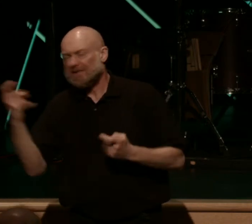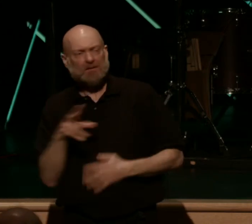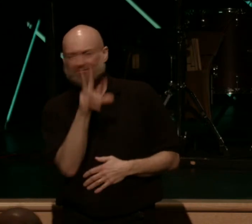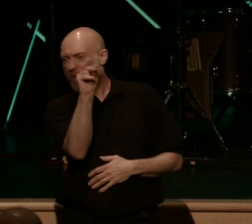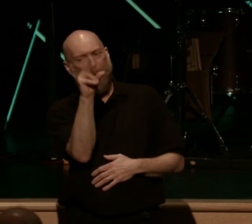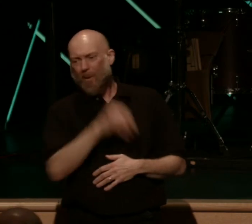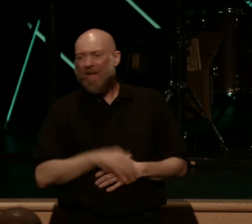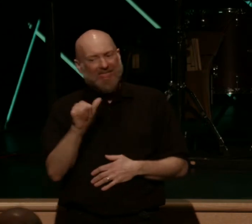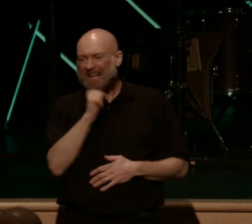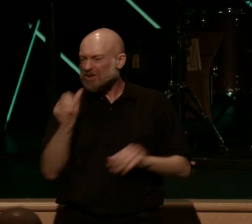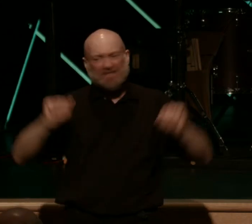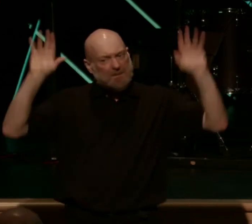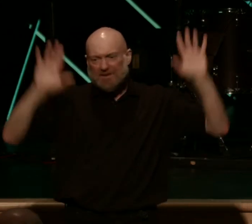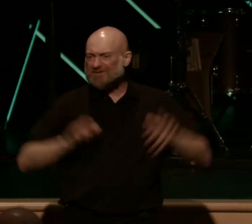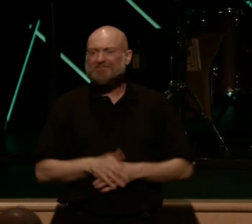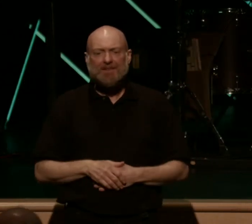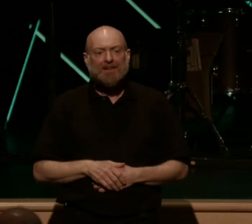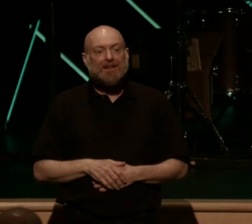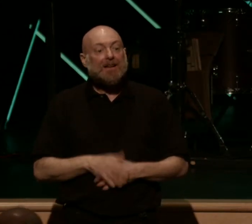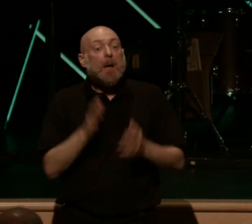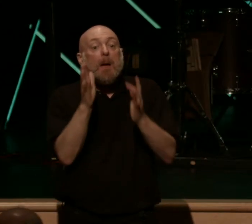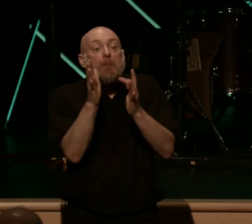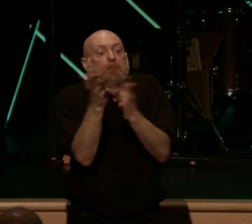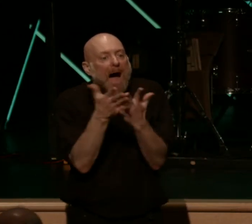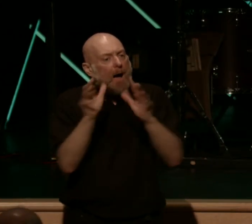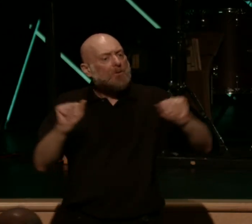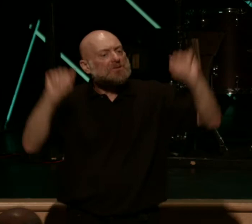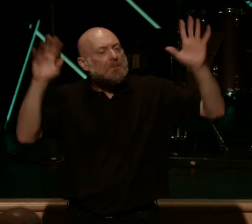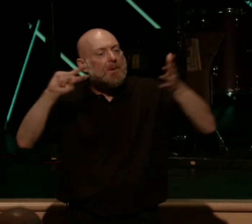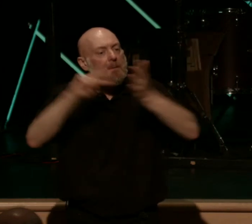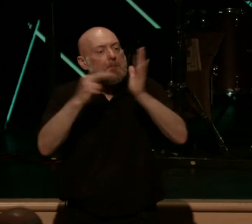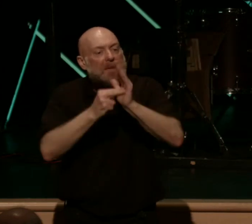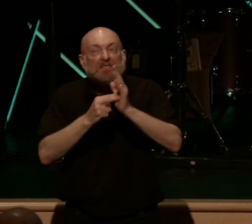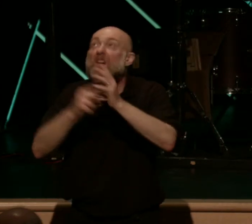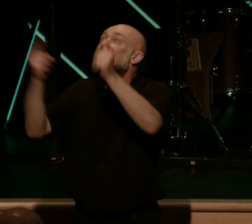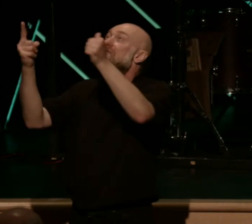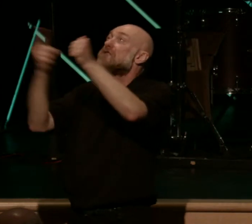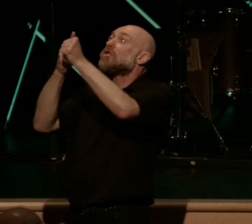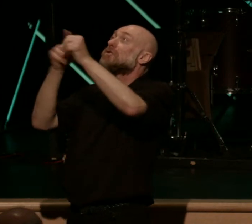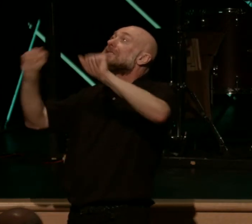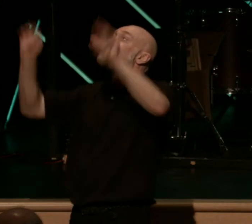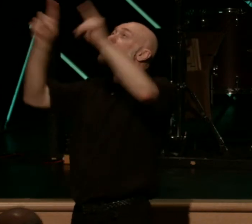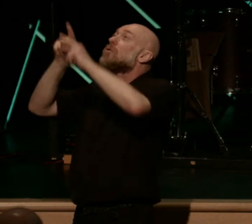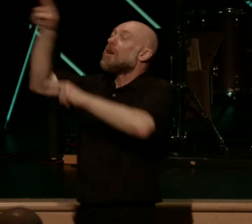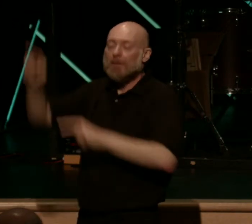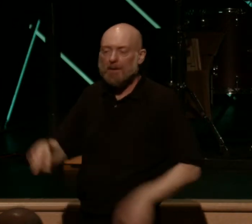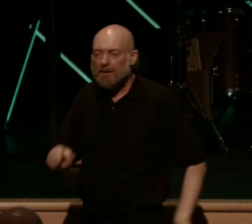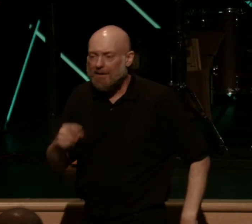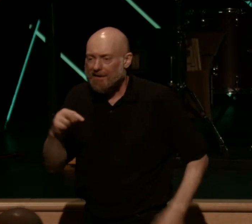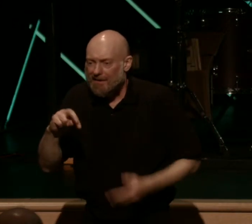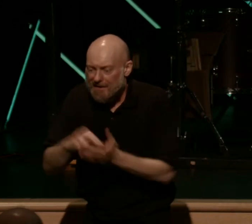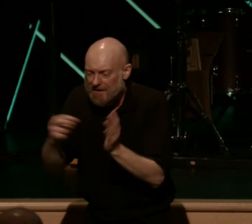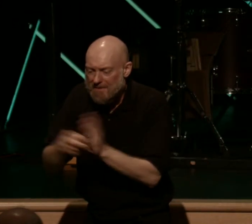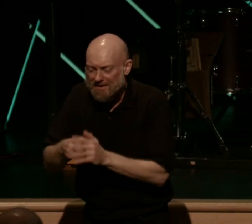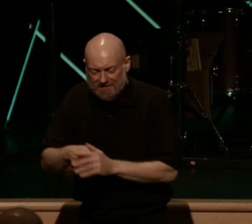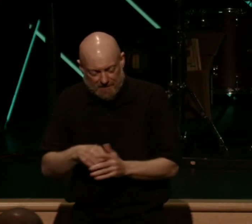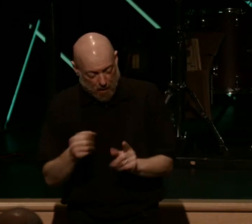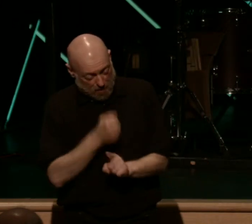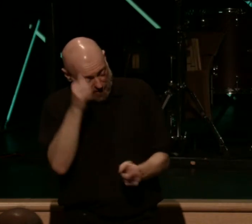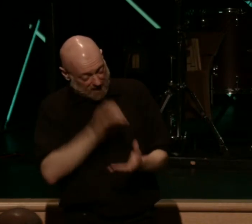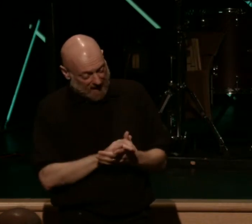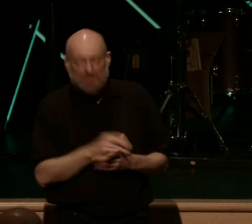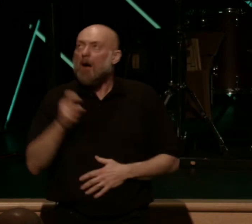It's not biblical submission. Biblical submission is first to Christ. It's not being a doormat for an abusive